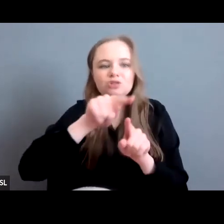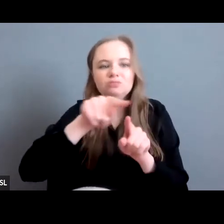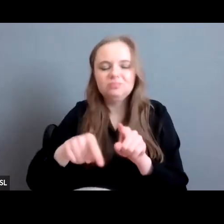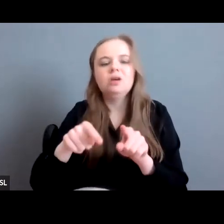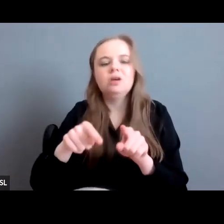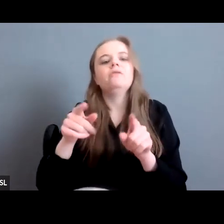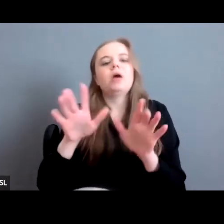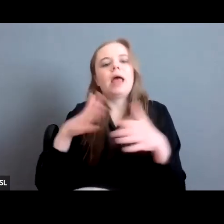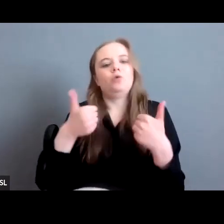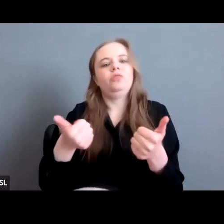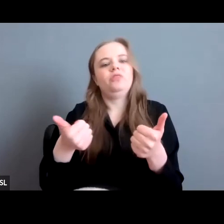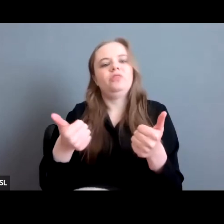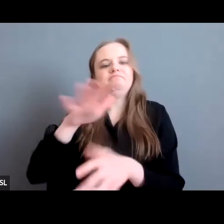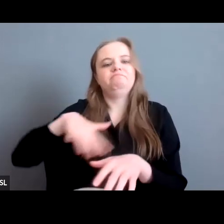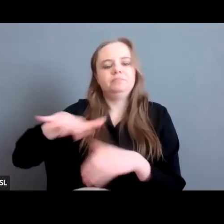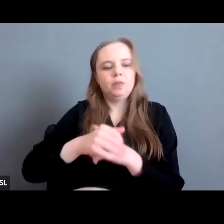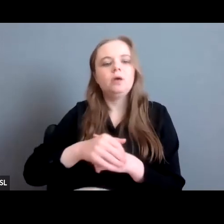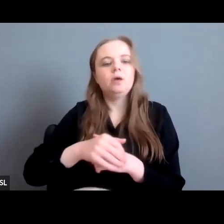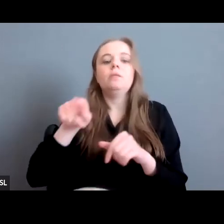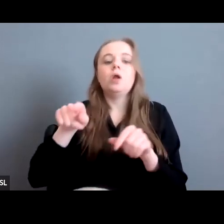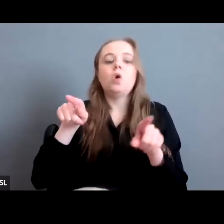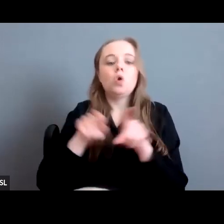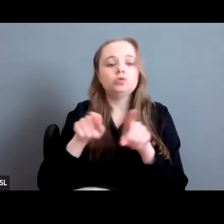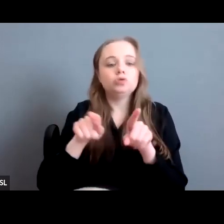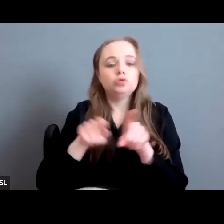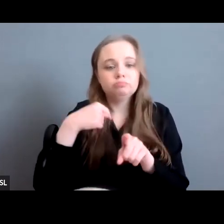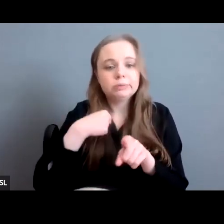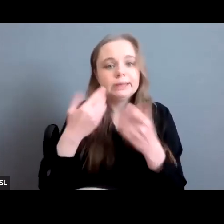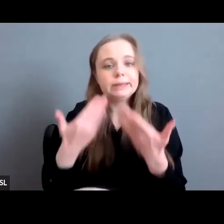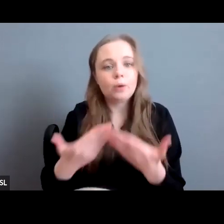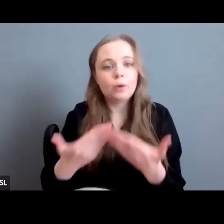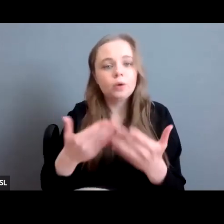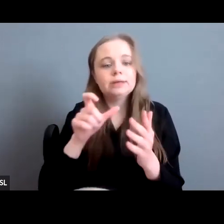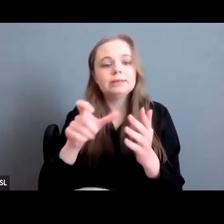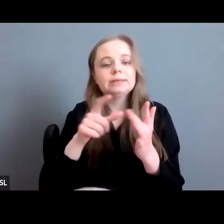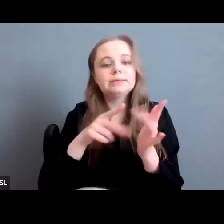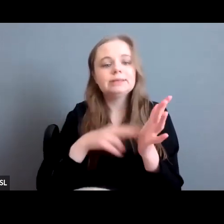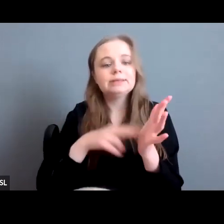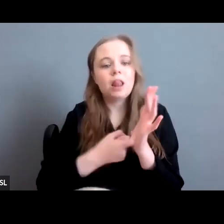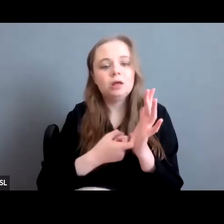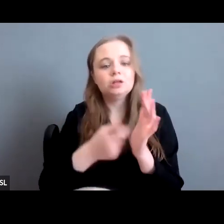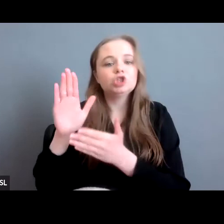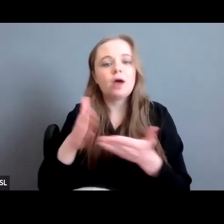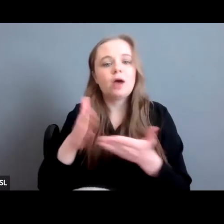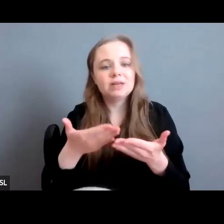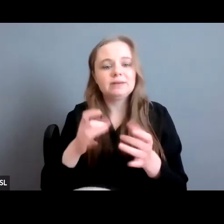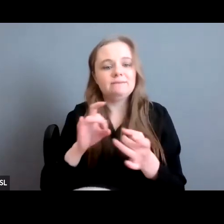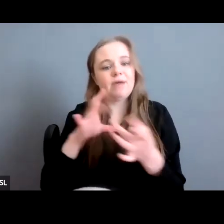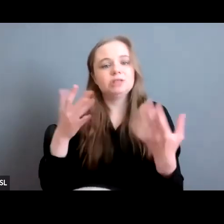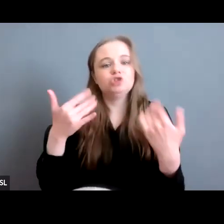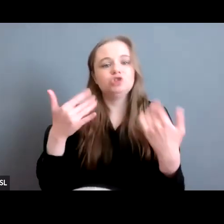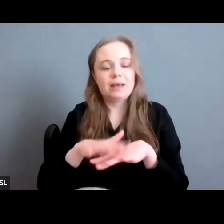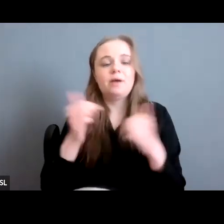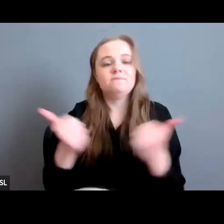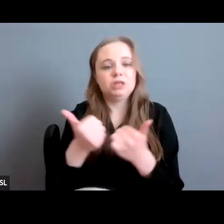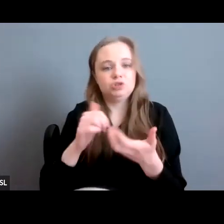and now I'm a civil servant on the graduate civil service fast stream. Similar to Lucy, I have a genetic